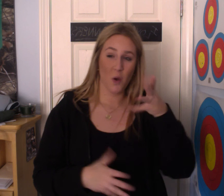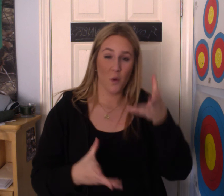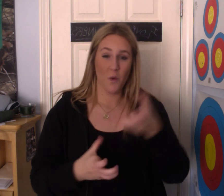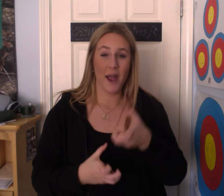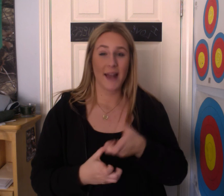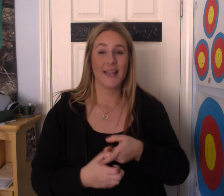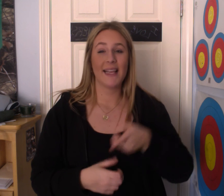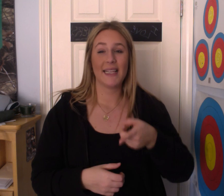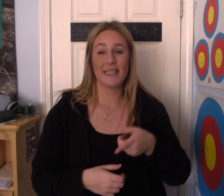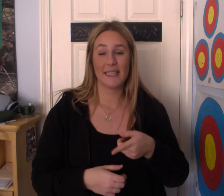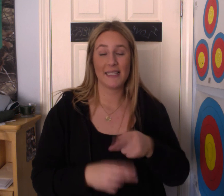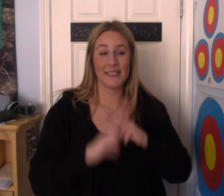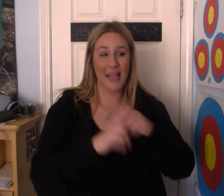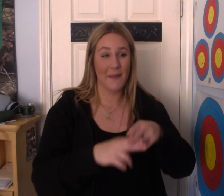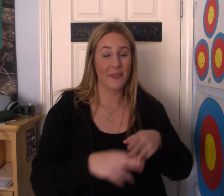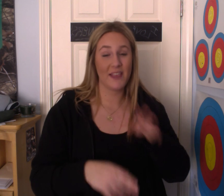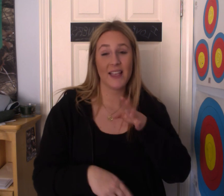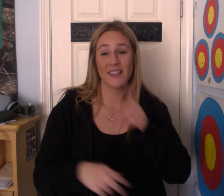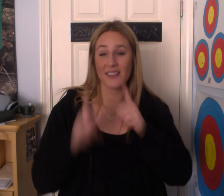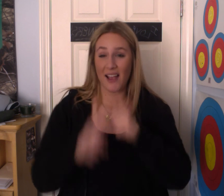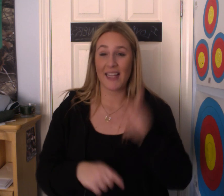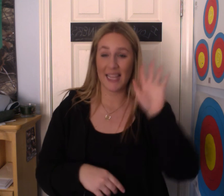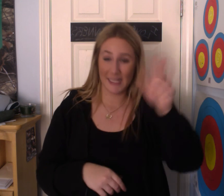Allah yarhamak yaba. My name is